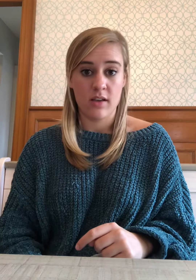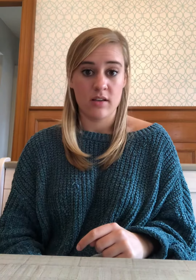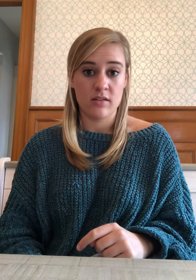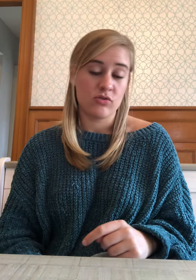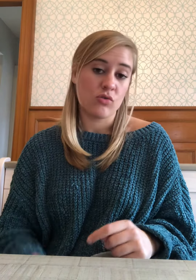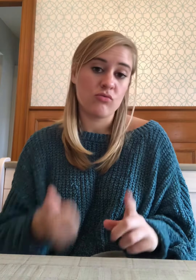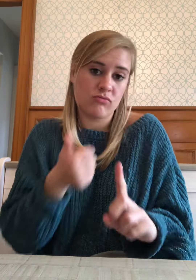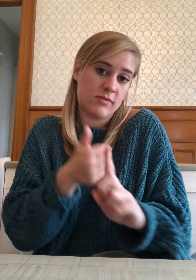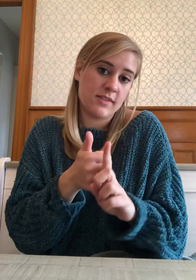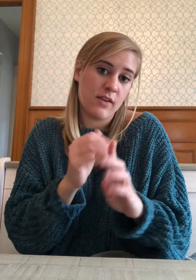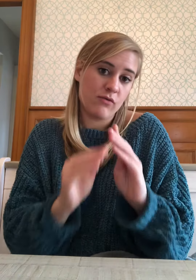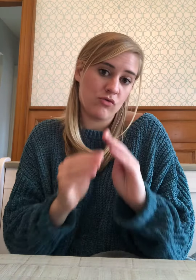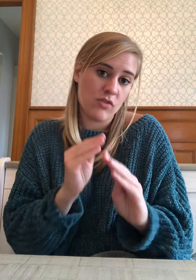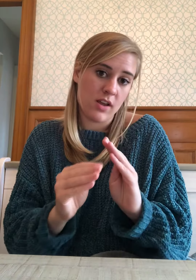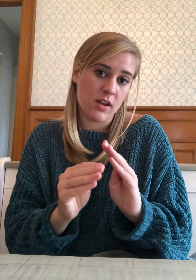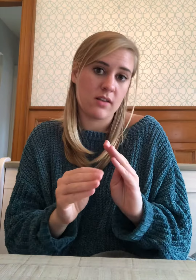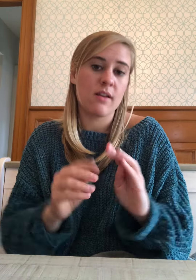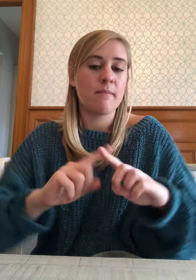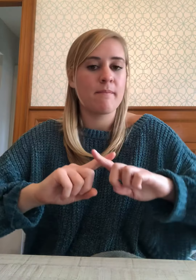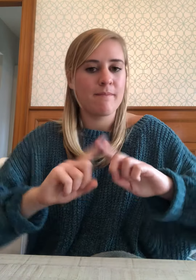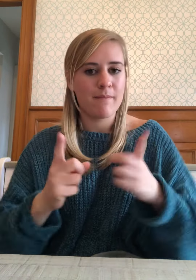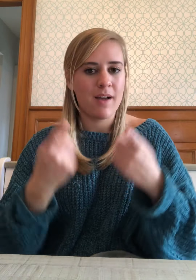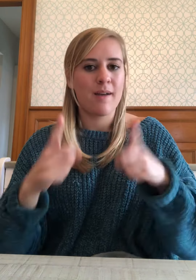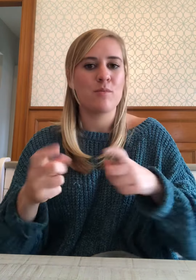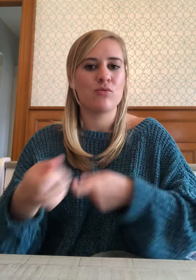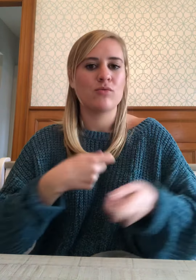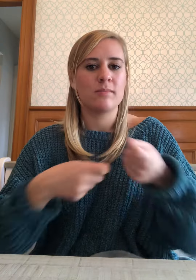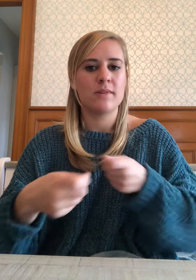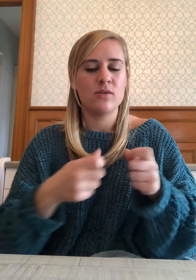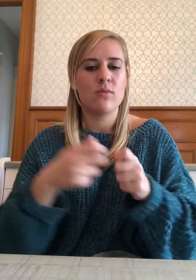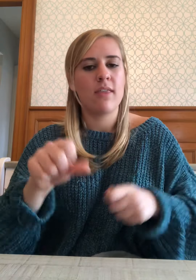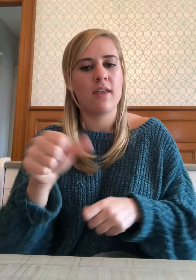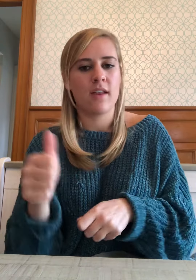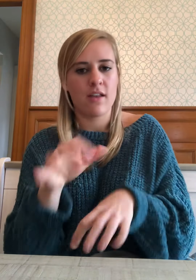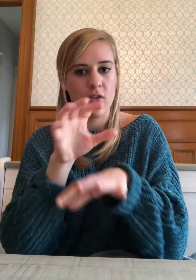self-corrects, but they replace it with something else.